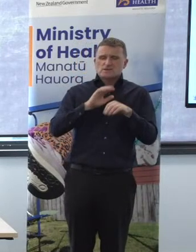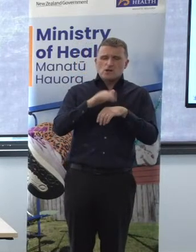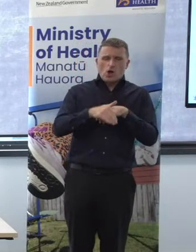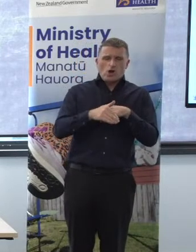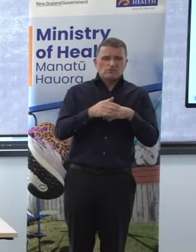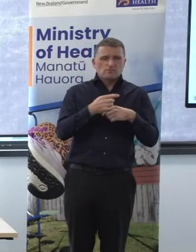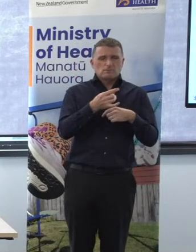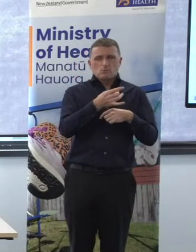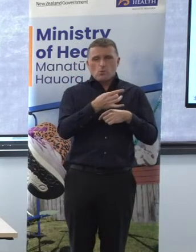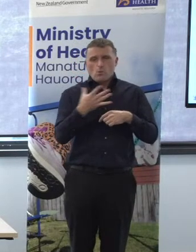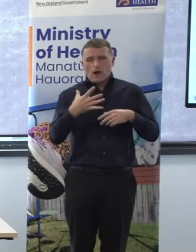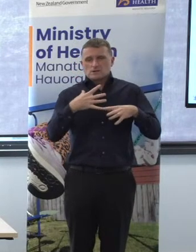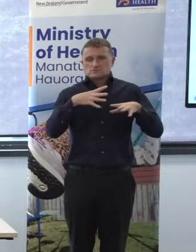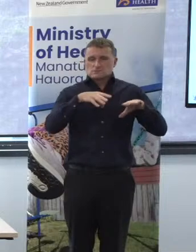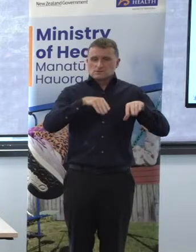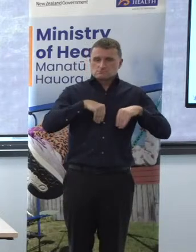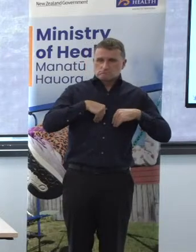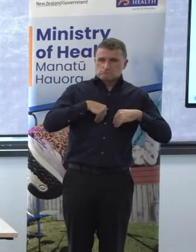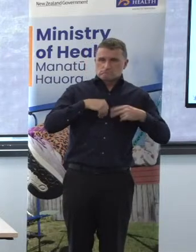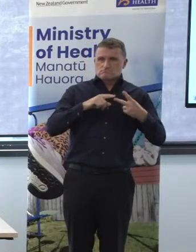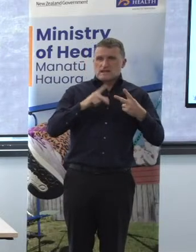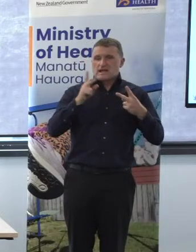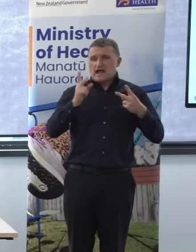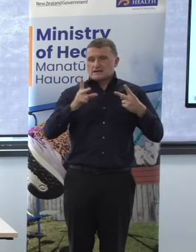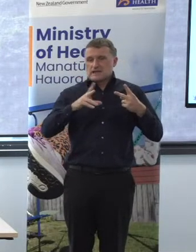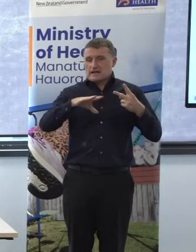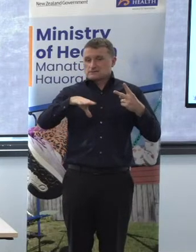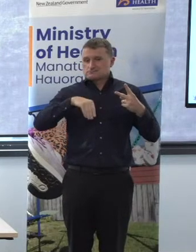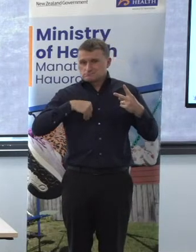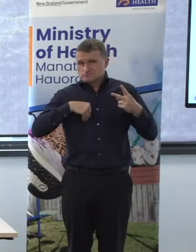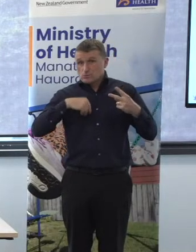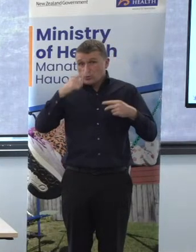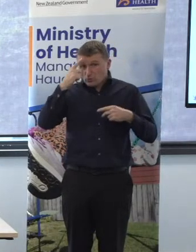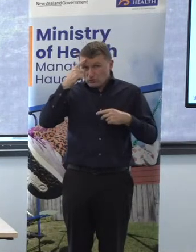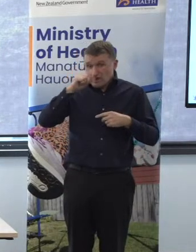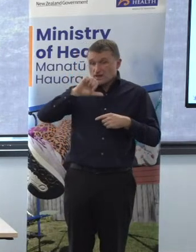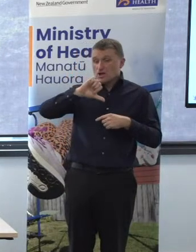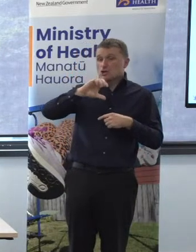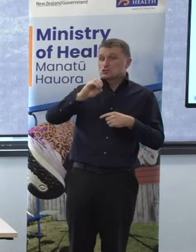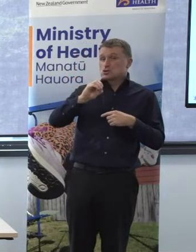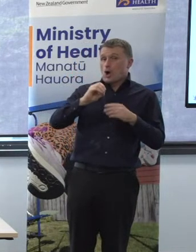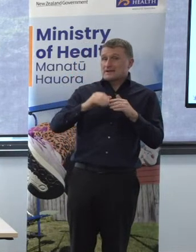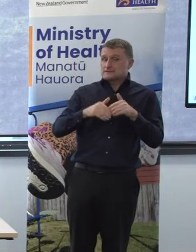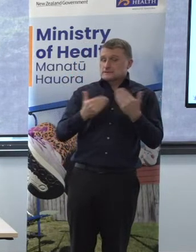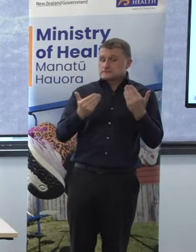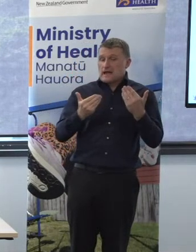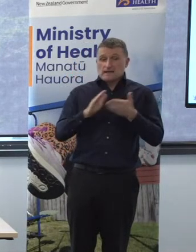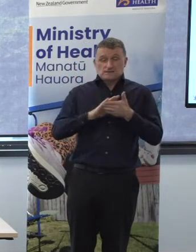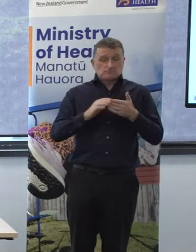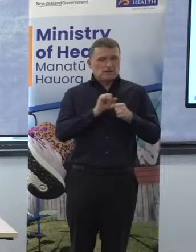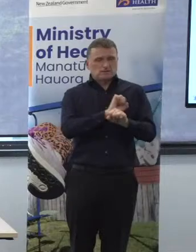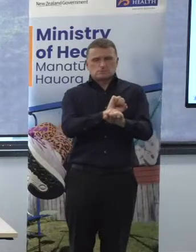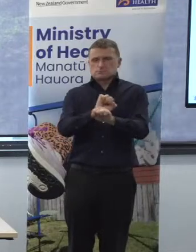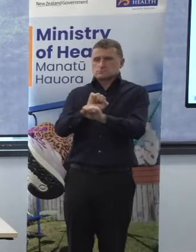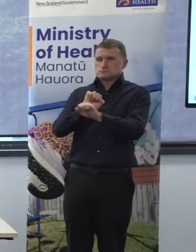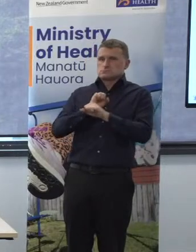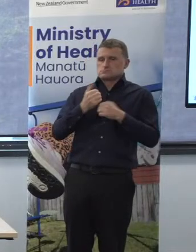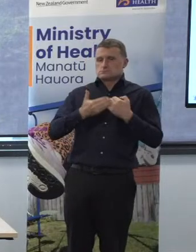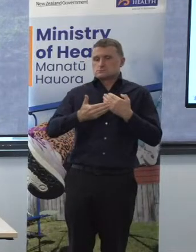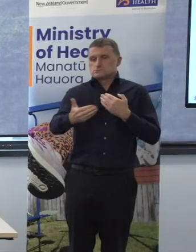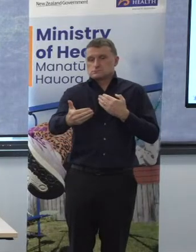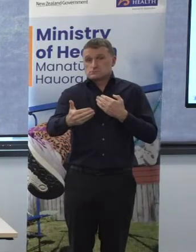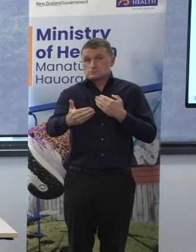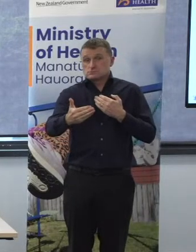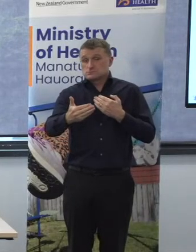is it still the sort of 90 days likely not to get COVID, but with reinfection, does that